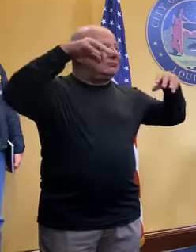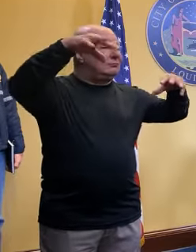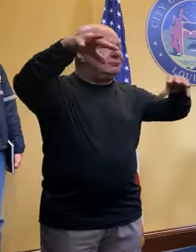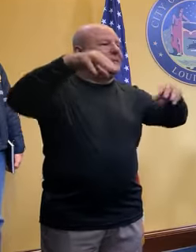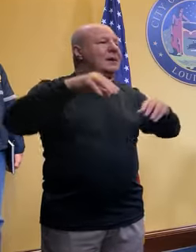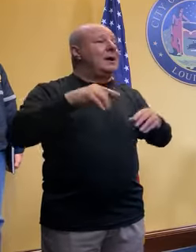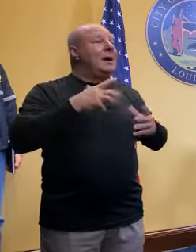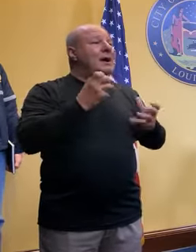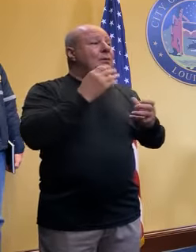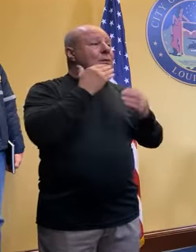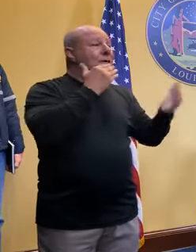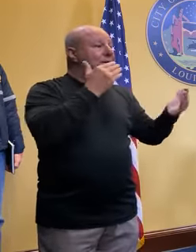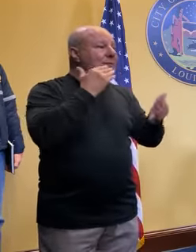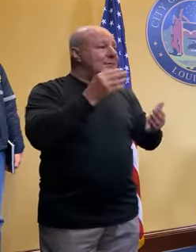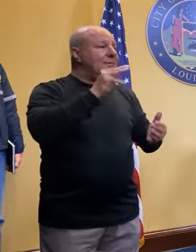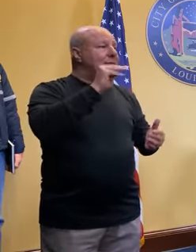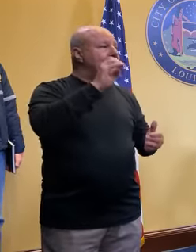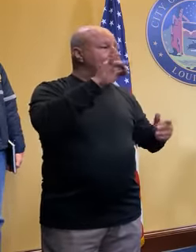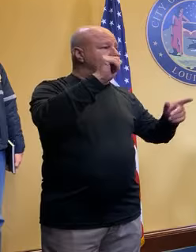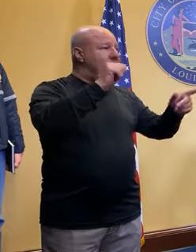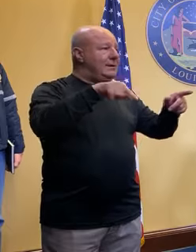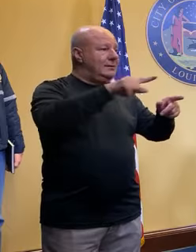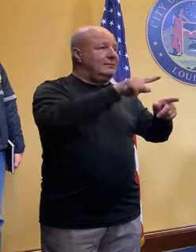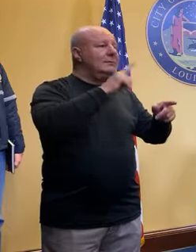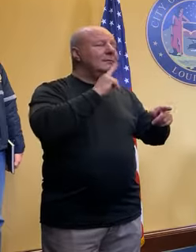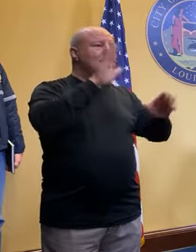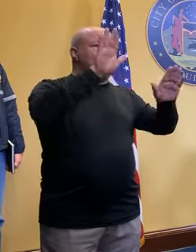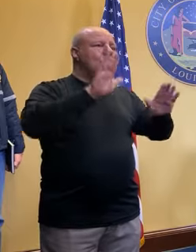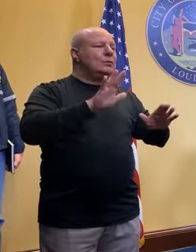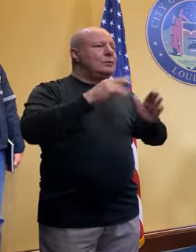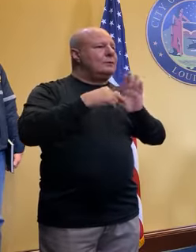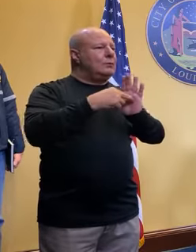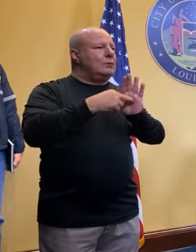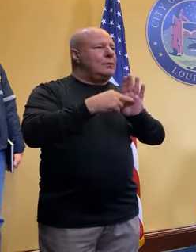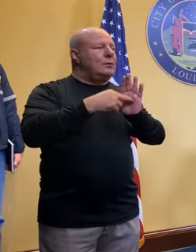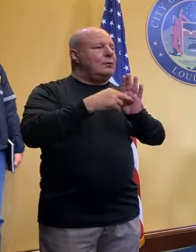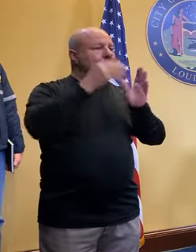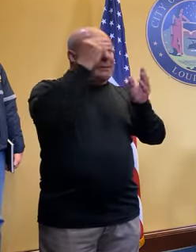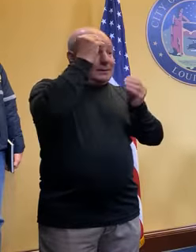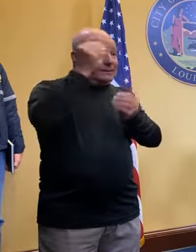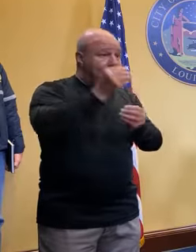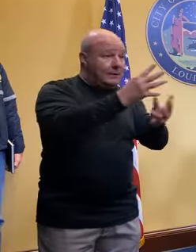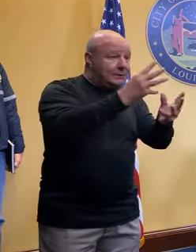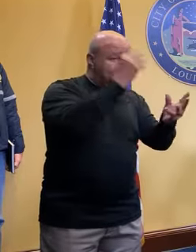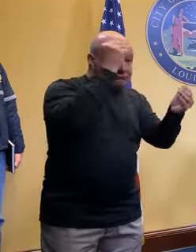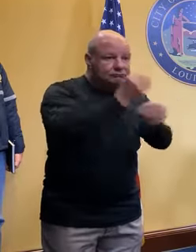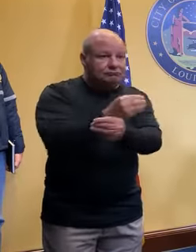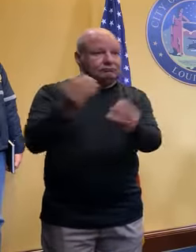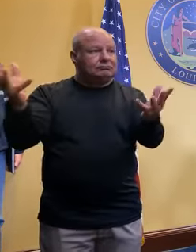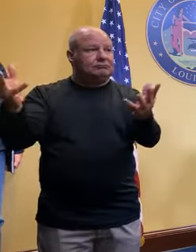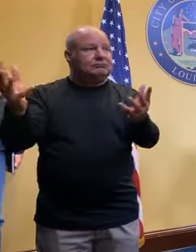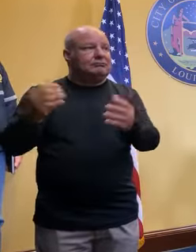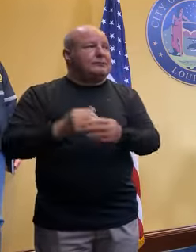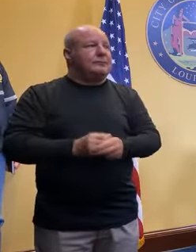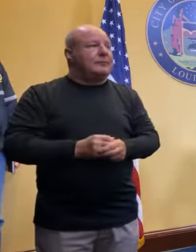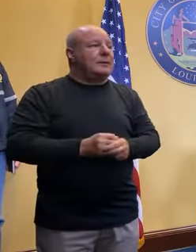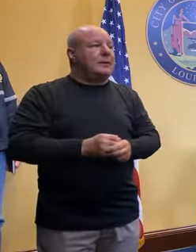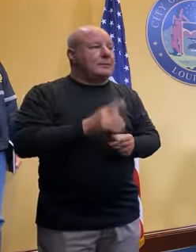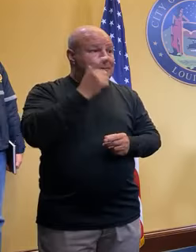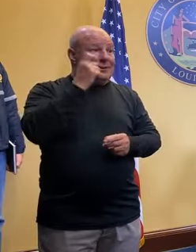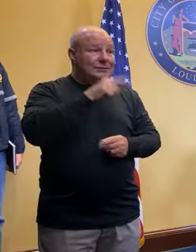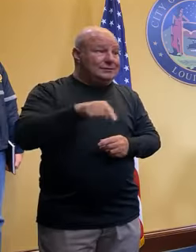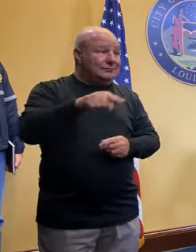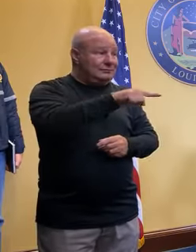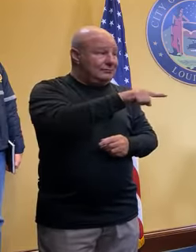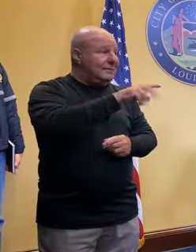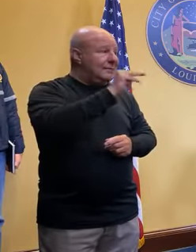media for their tremendous role in support of passing this information as needed, because you're the